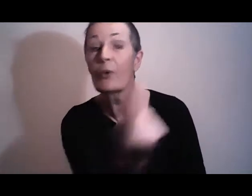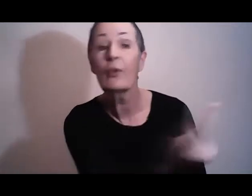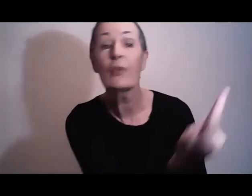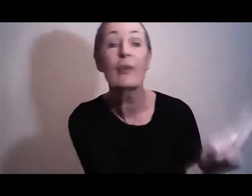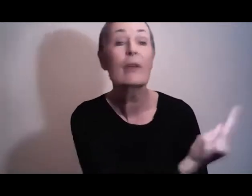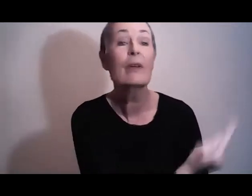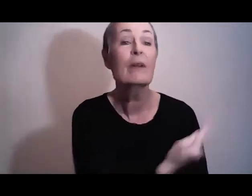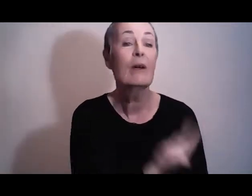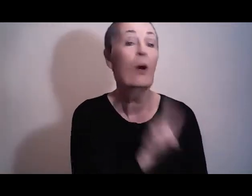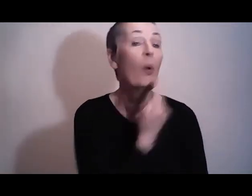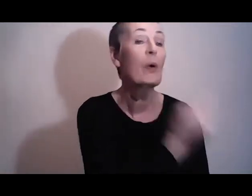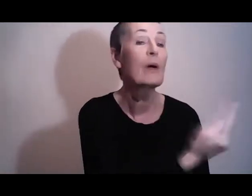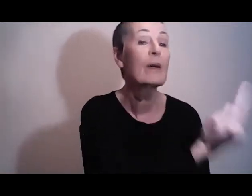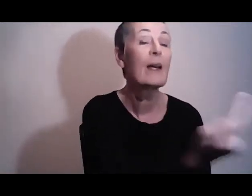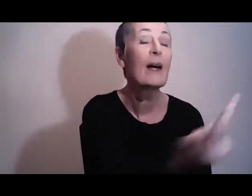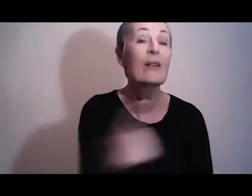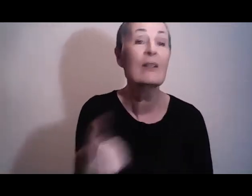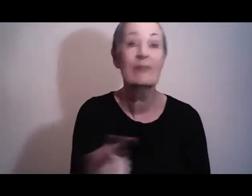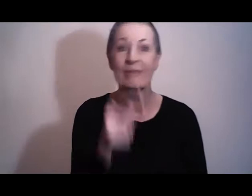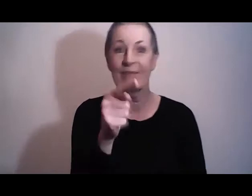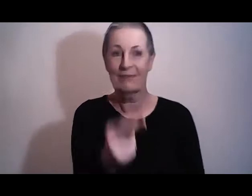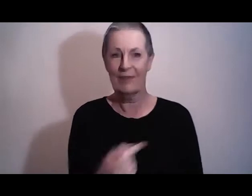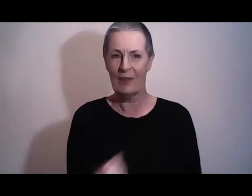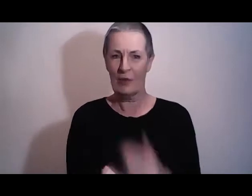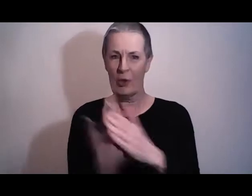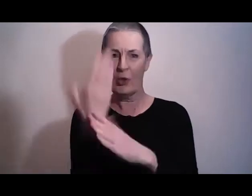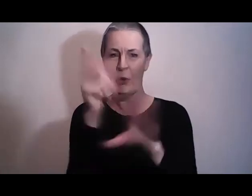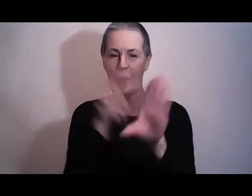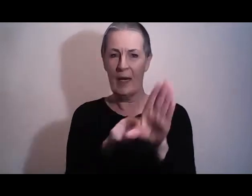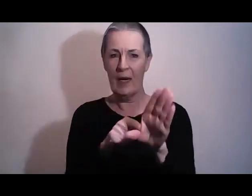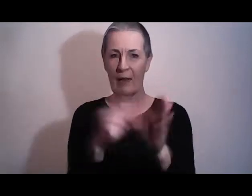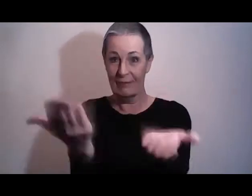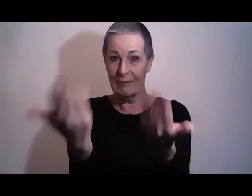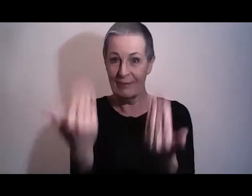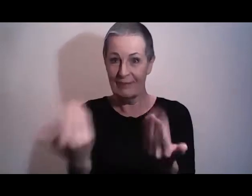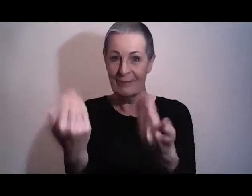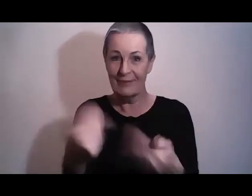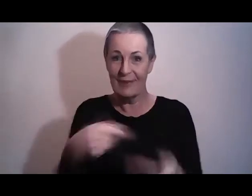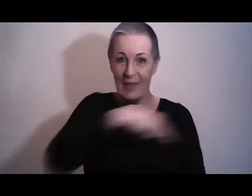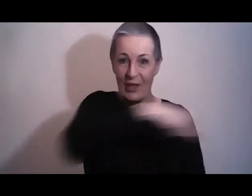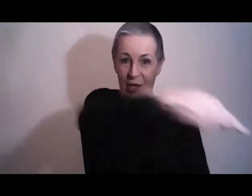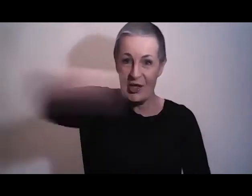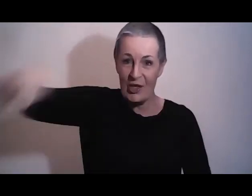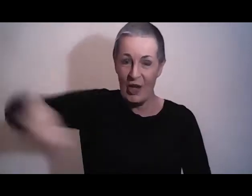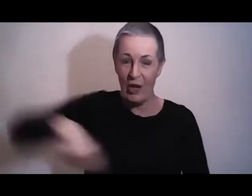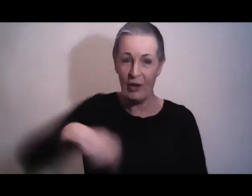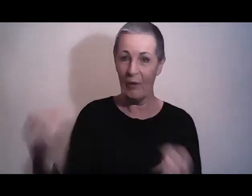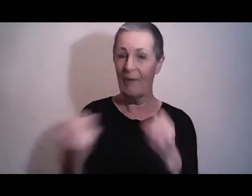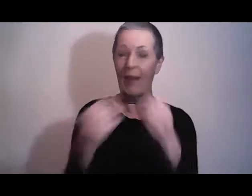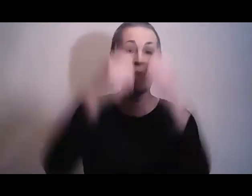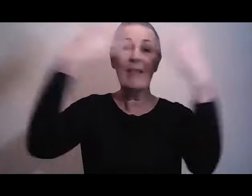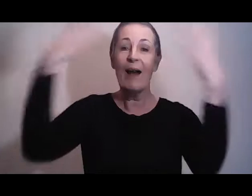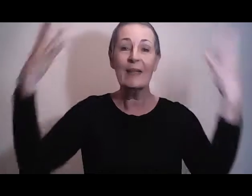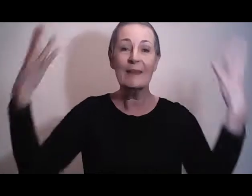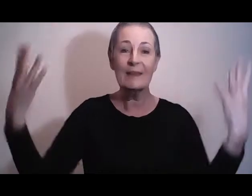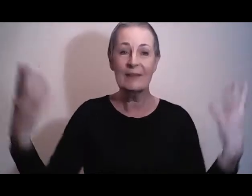you to come into my circle of light so that I wish you a very, very great